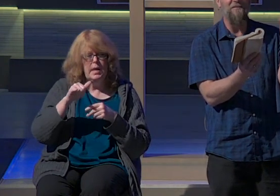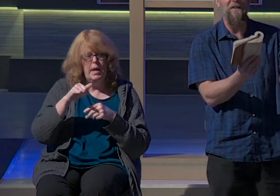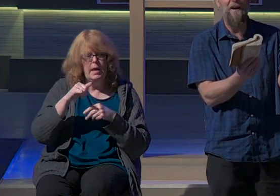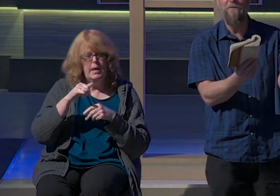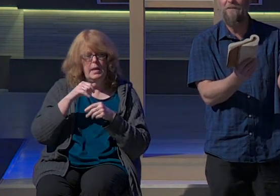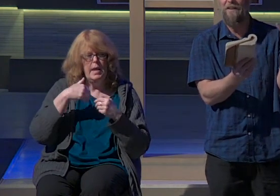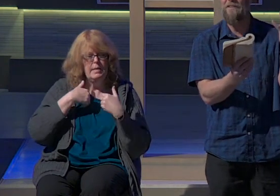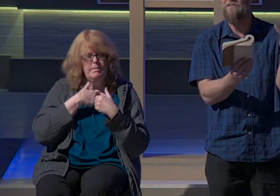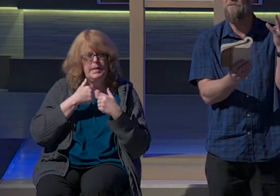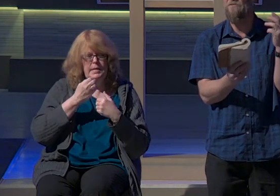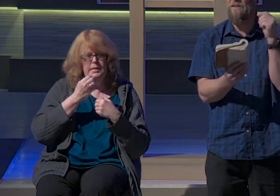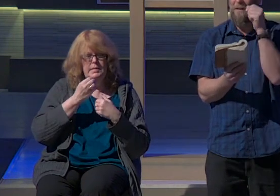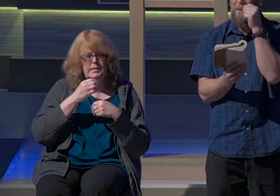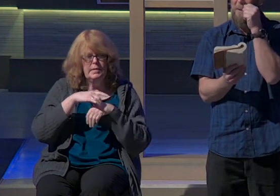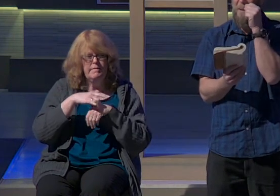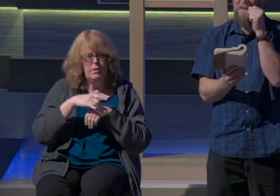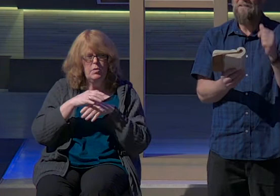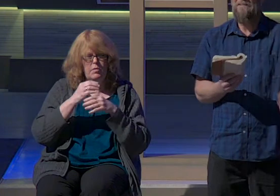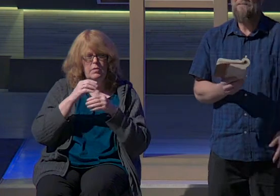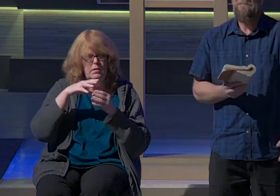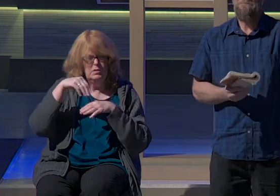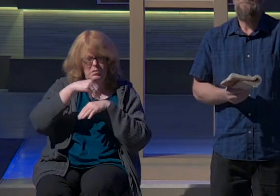to devour and destroy.